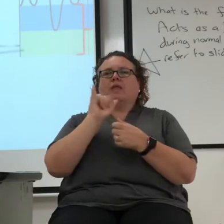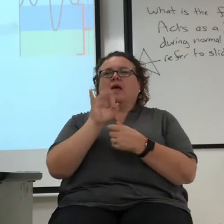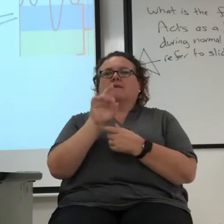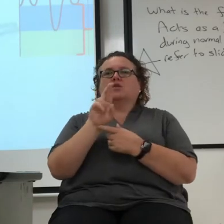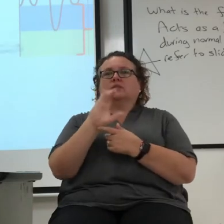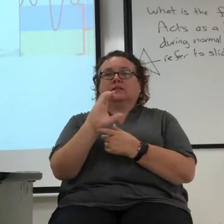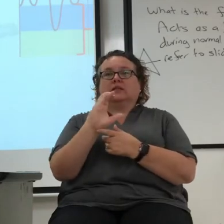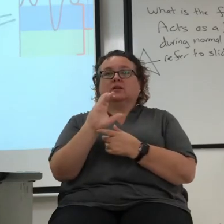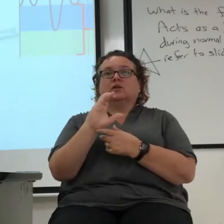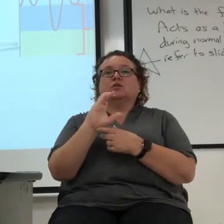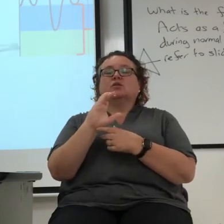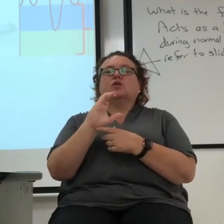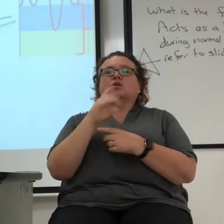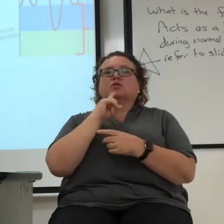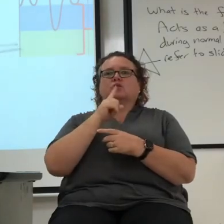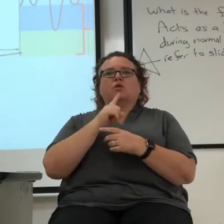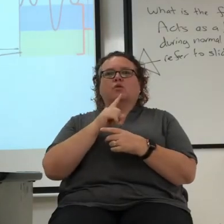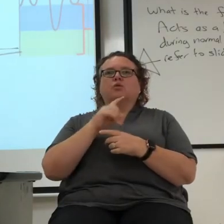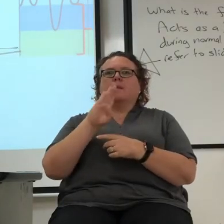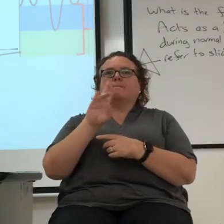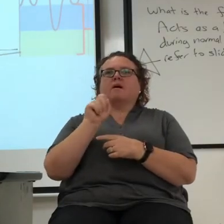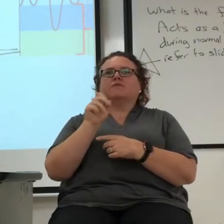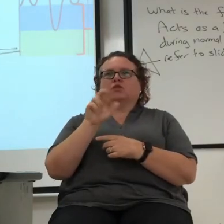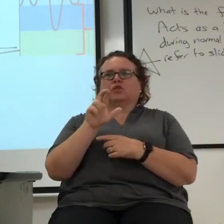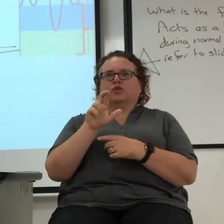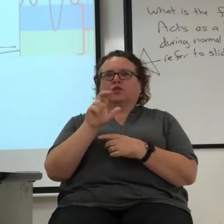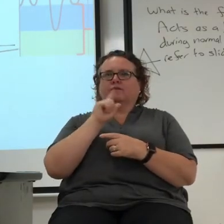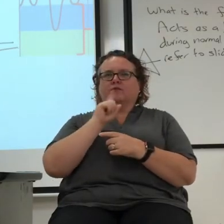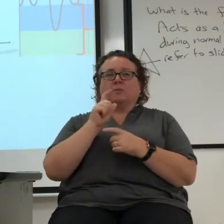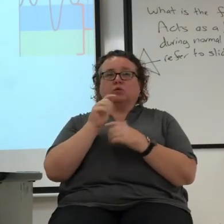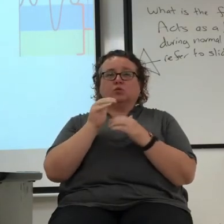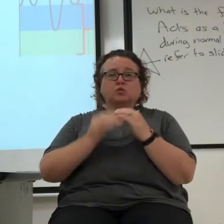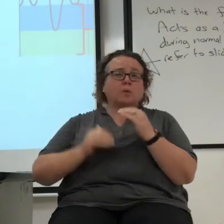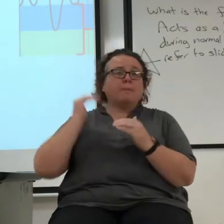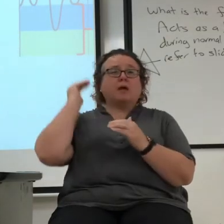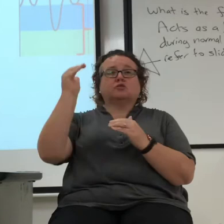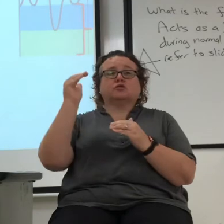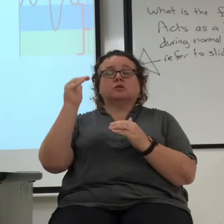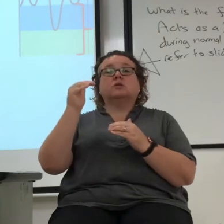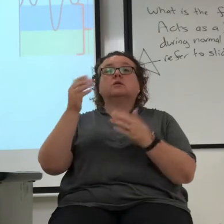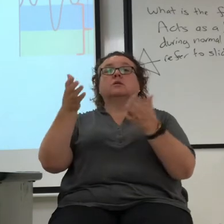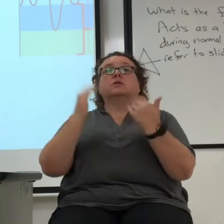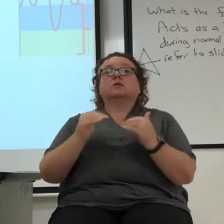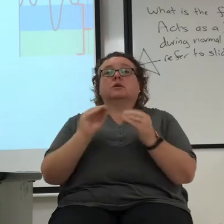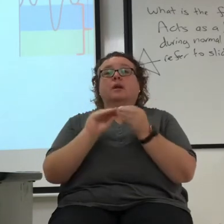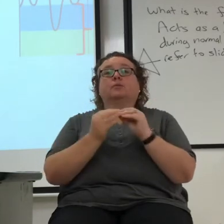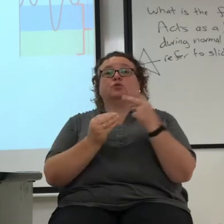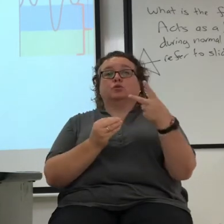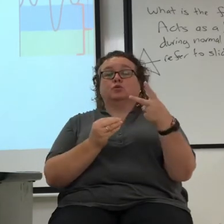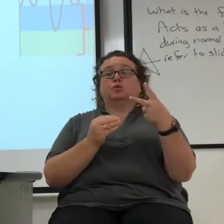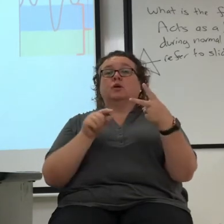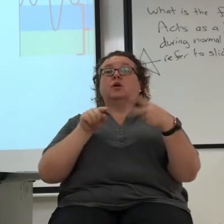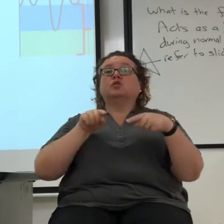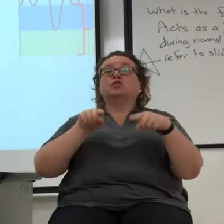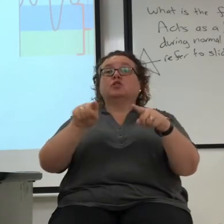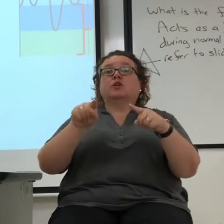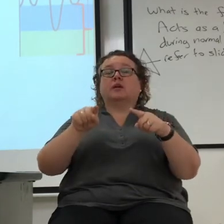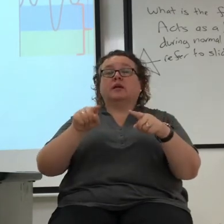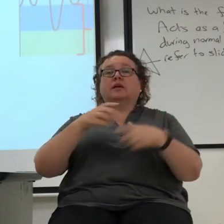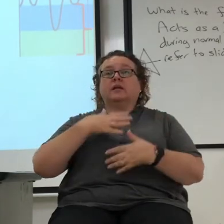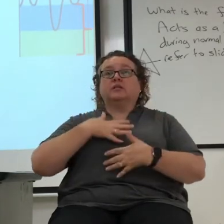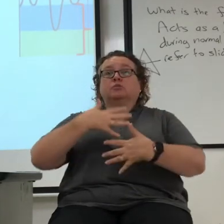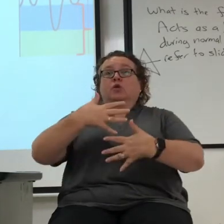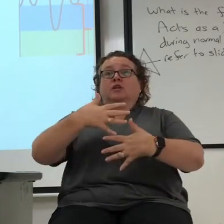you buffer the increase from being too much of a jump, number one. Number two, during